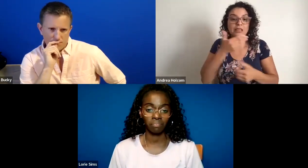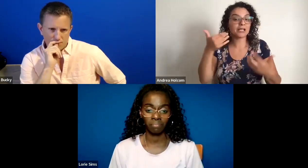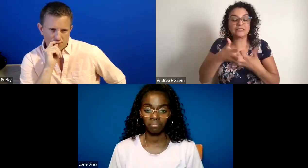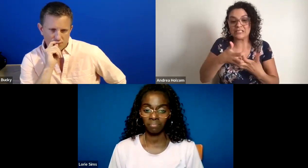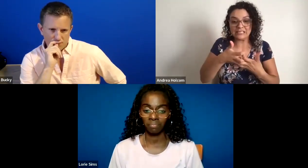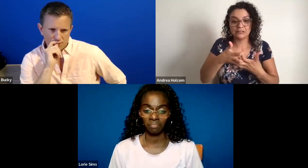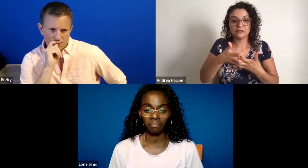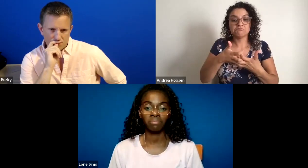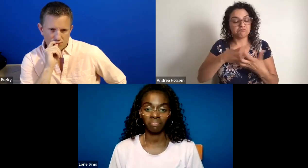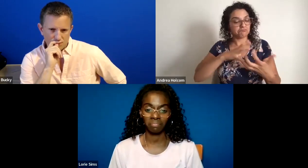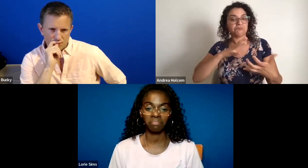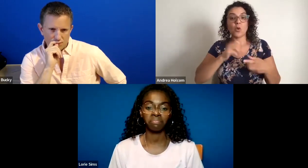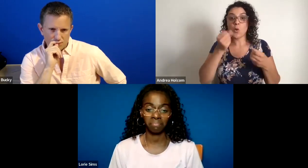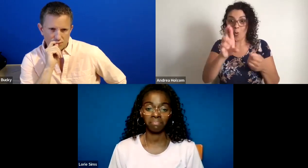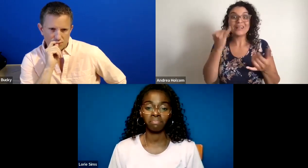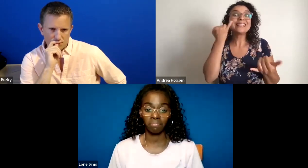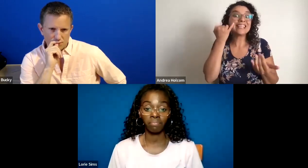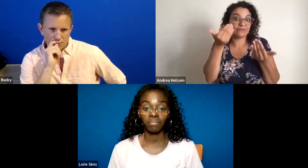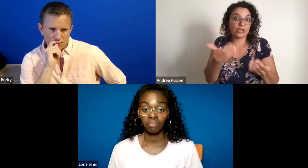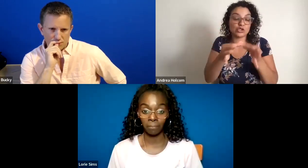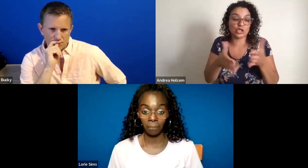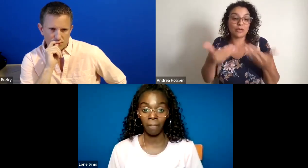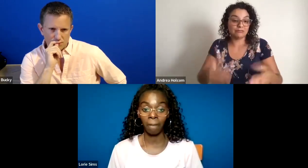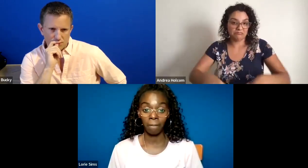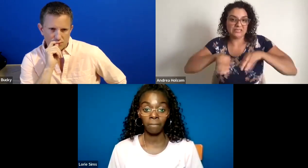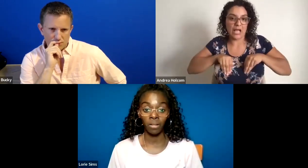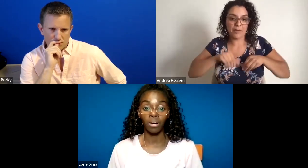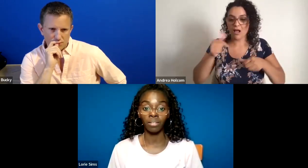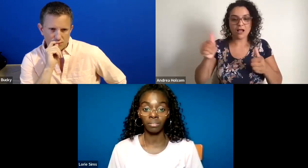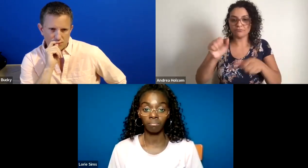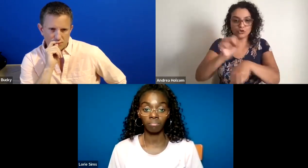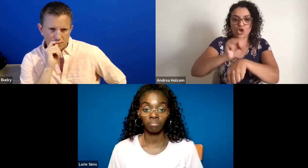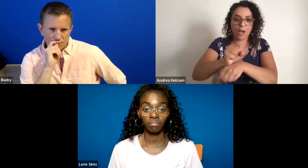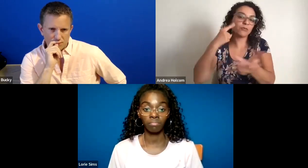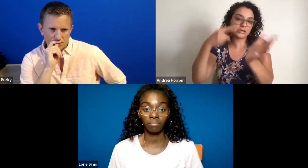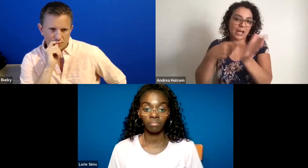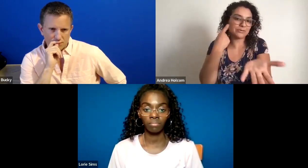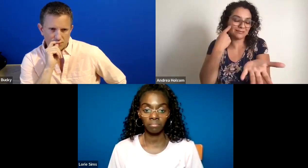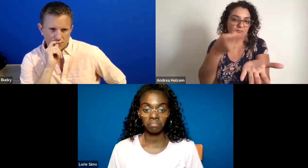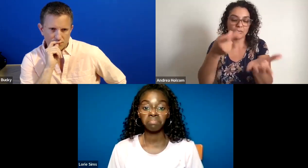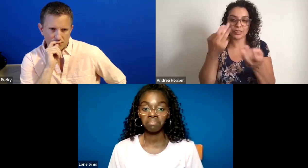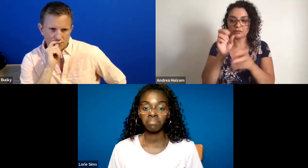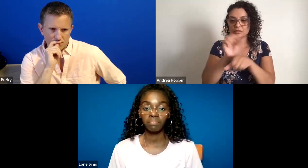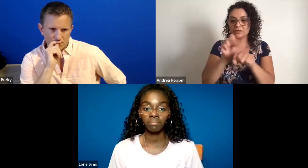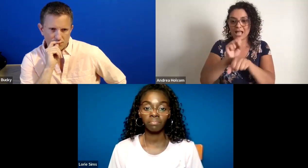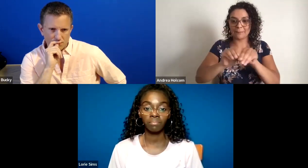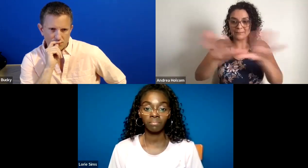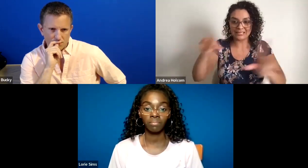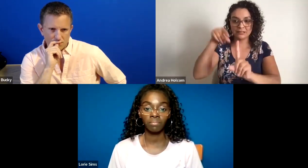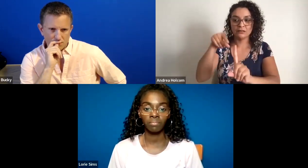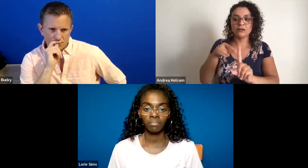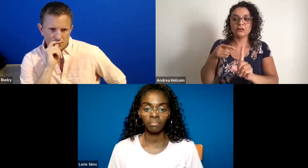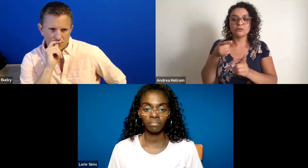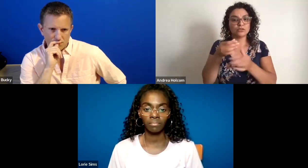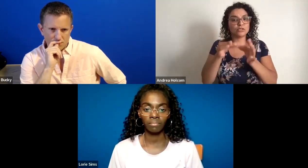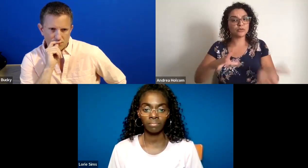decide, this job is not the best fit for me. I'm not going to accept this job. Or if I do accept this job, for example,